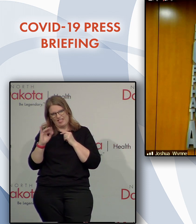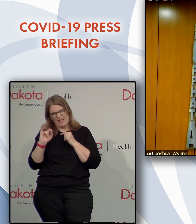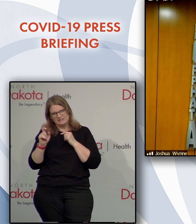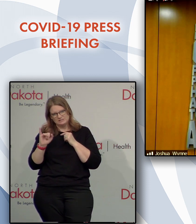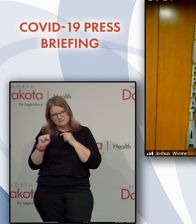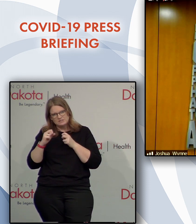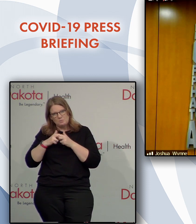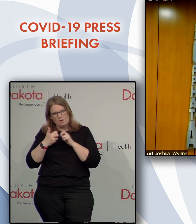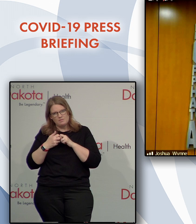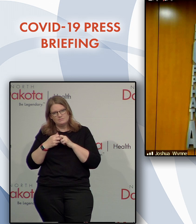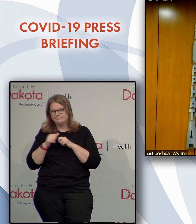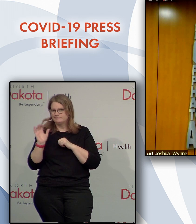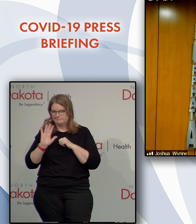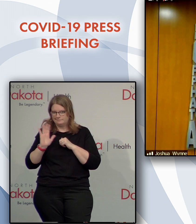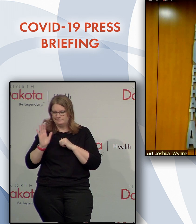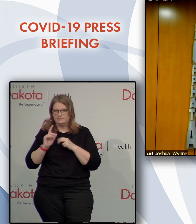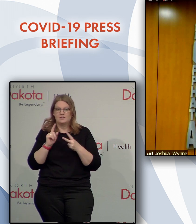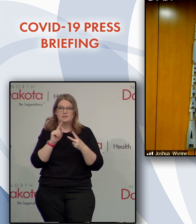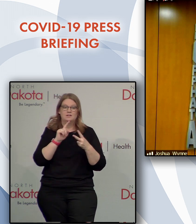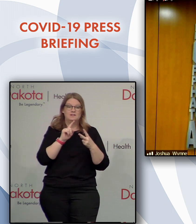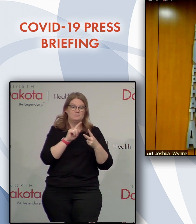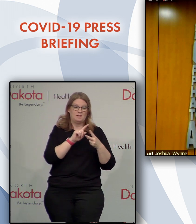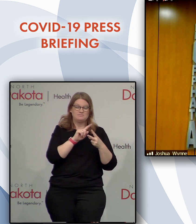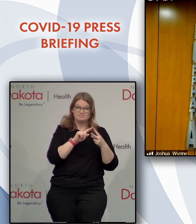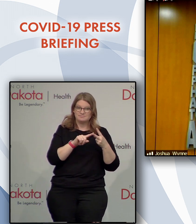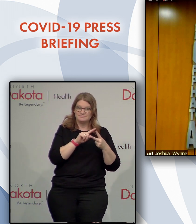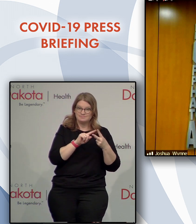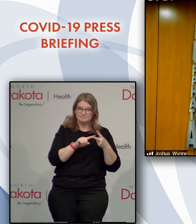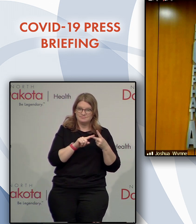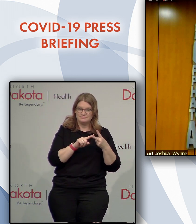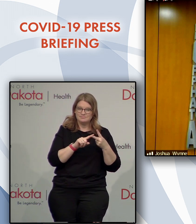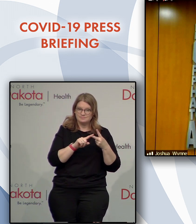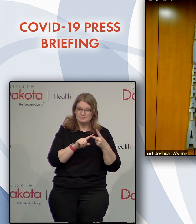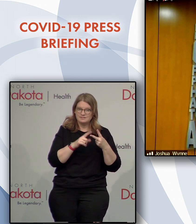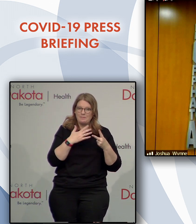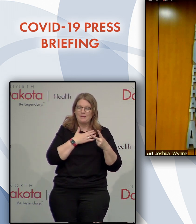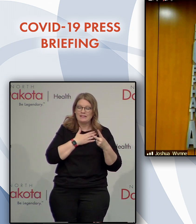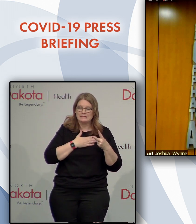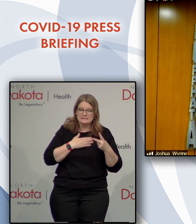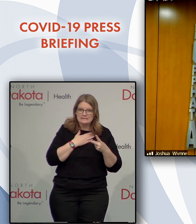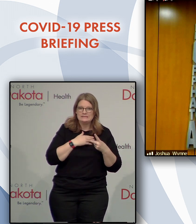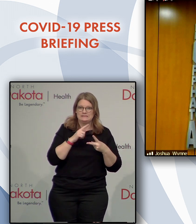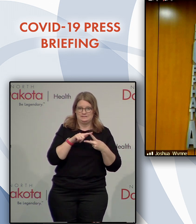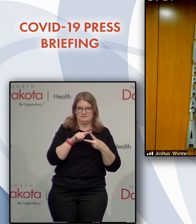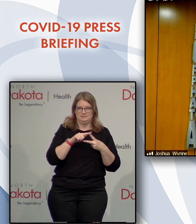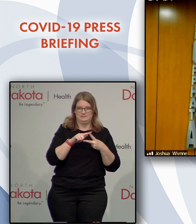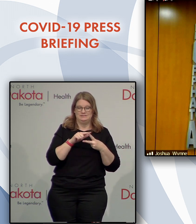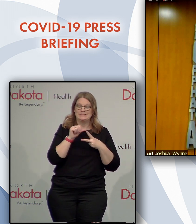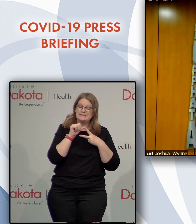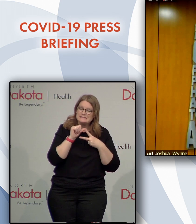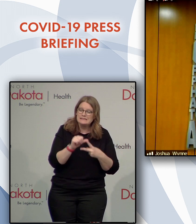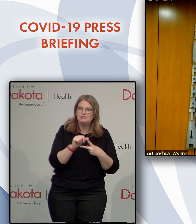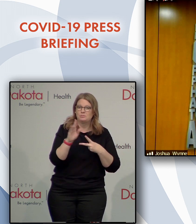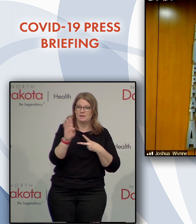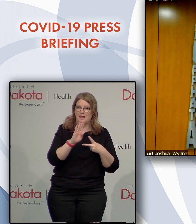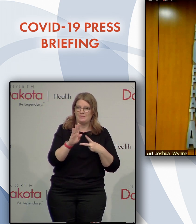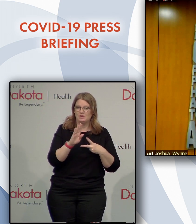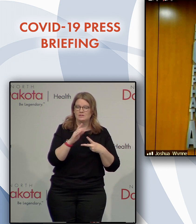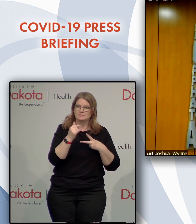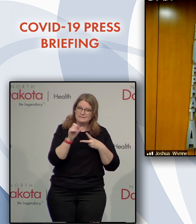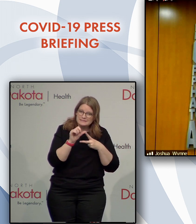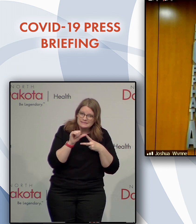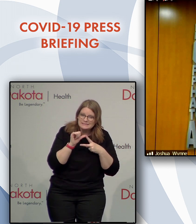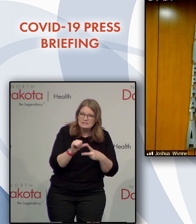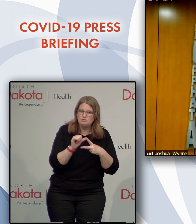a resounding end to this pandemic. So please do those two things. Continue to keep your guard up over